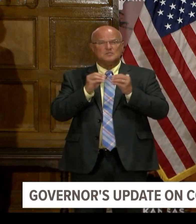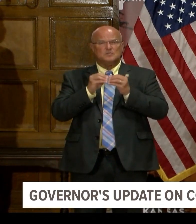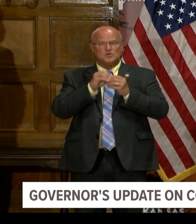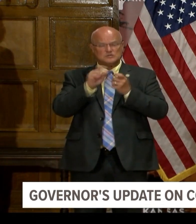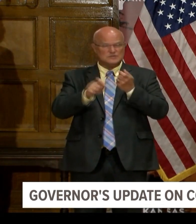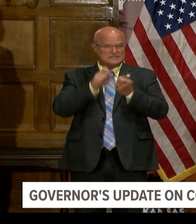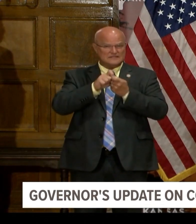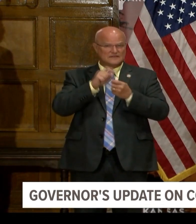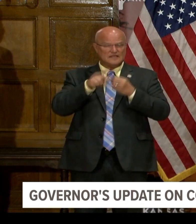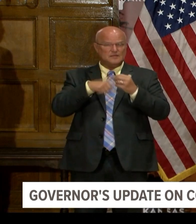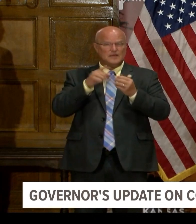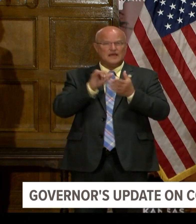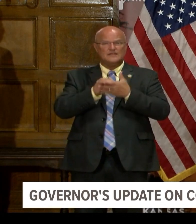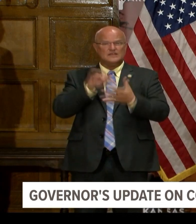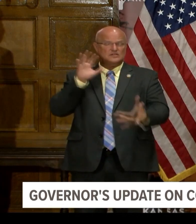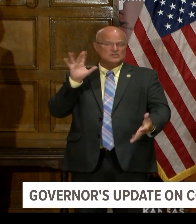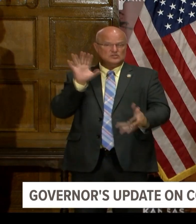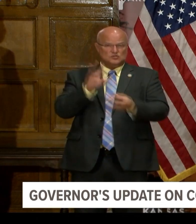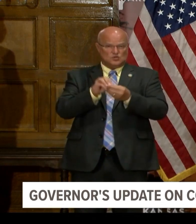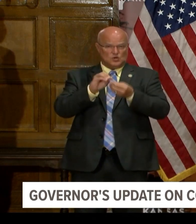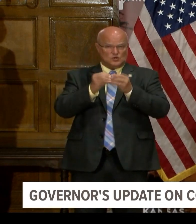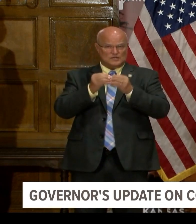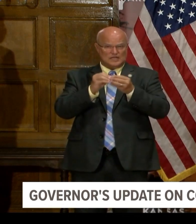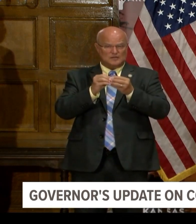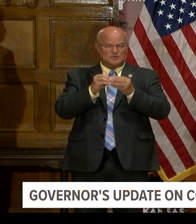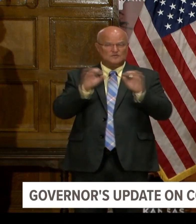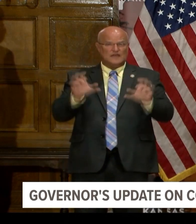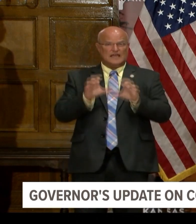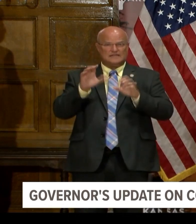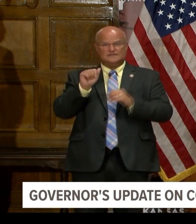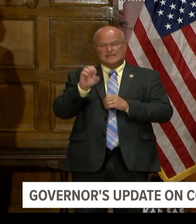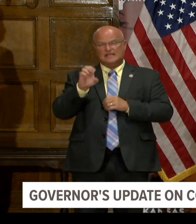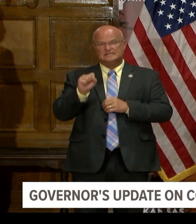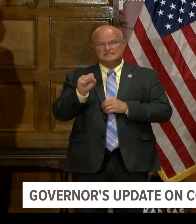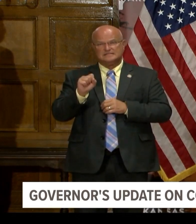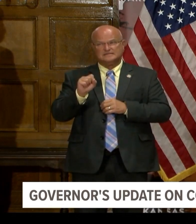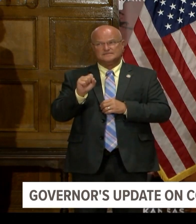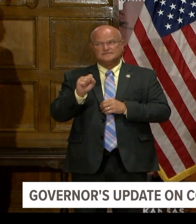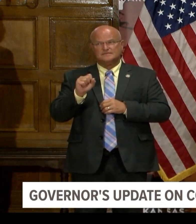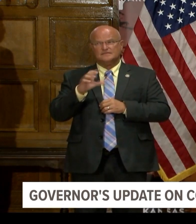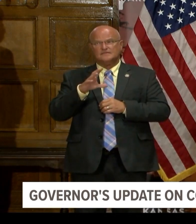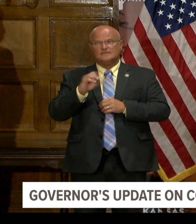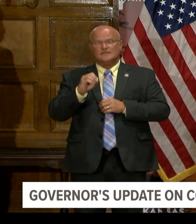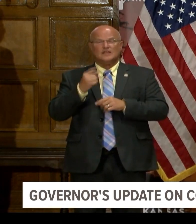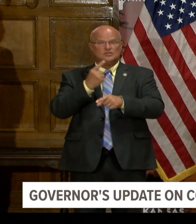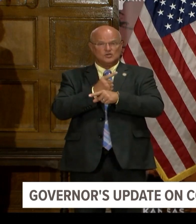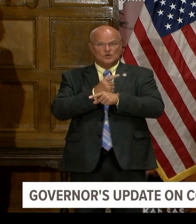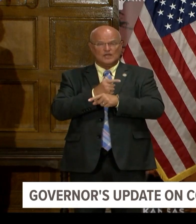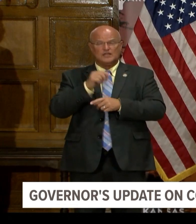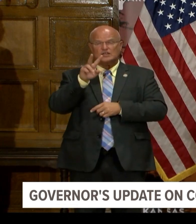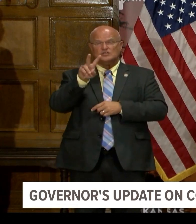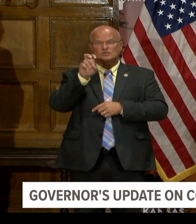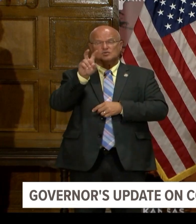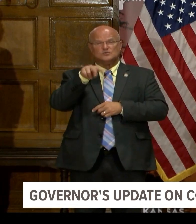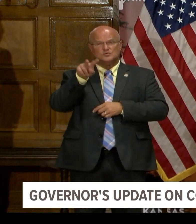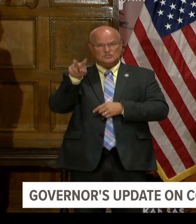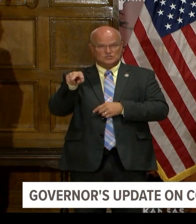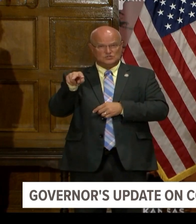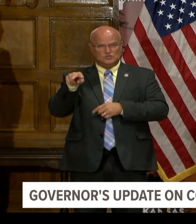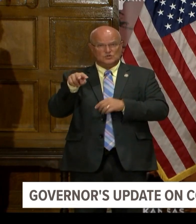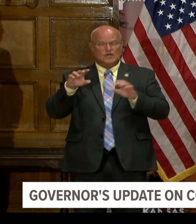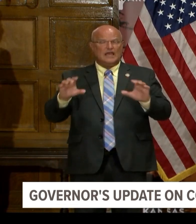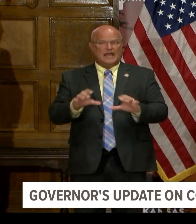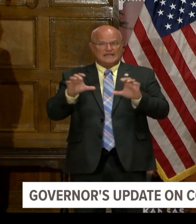specific about the total number of active cases. And you're correct, there's 222